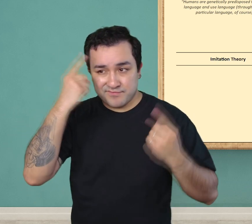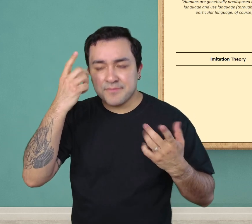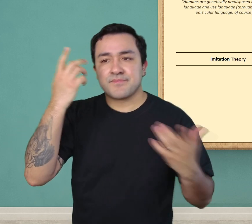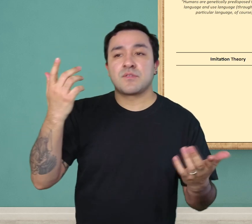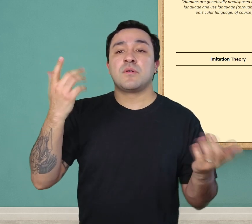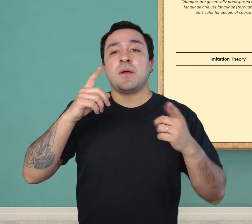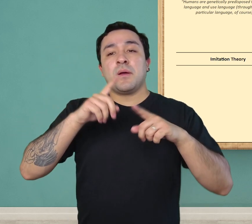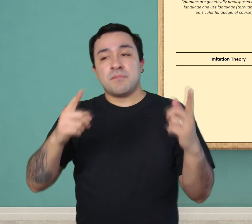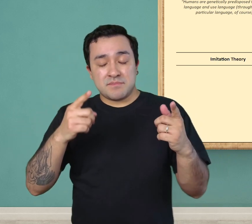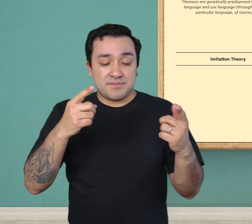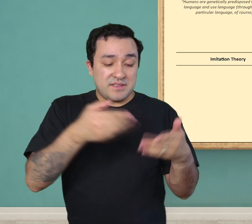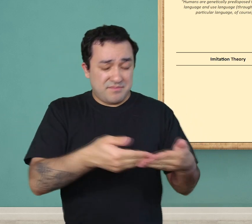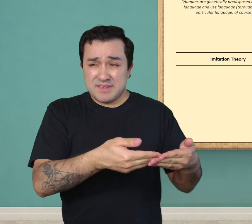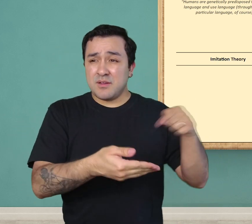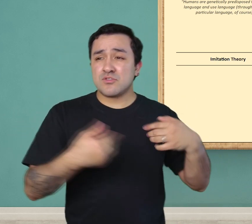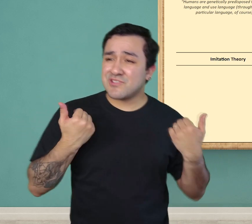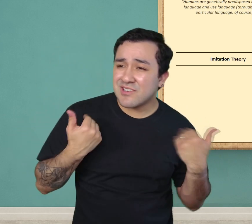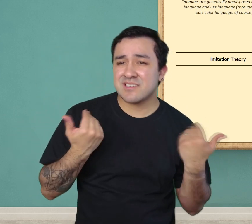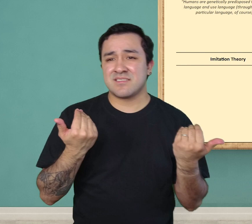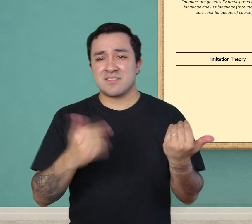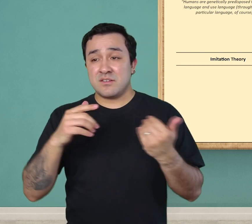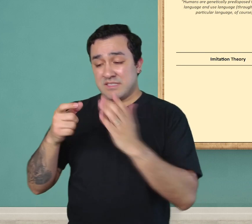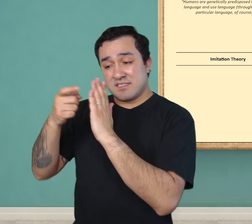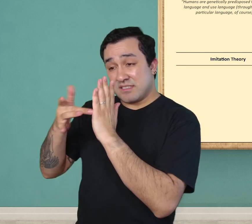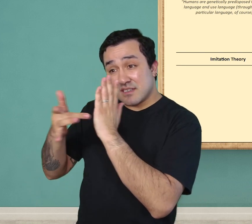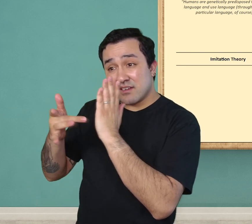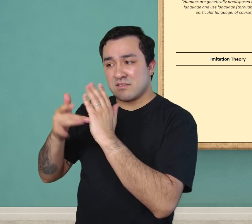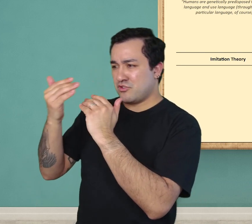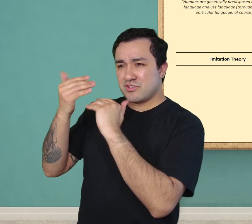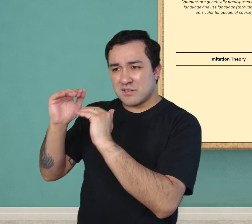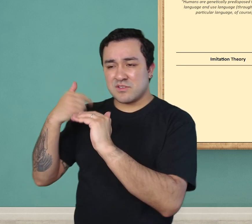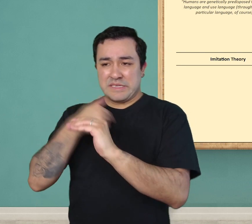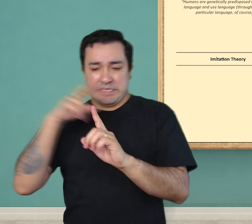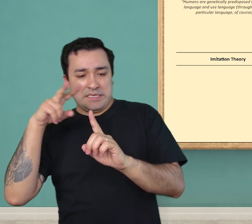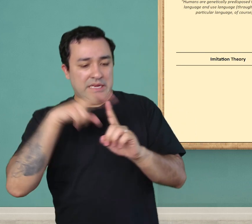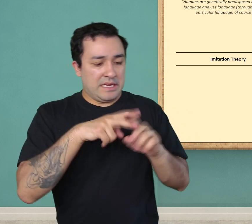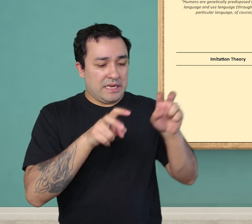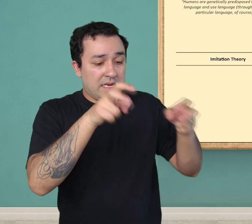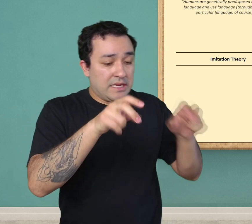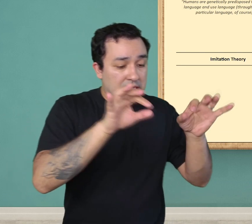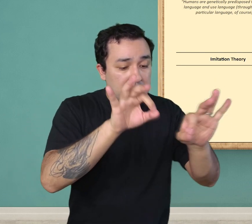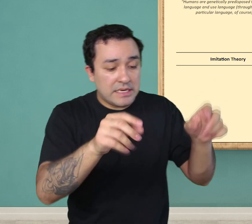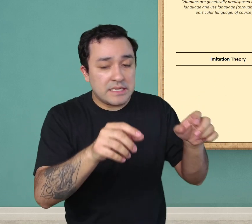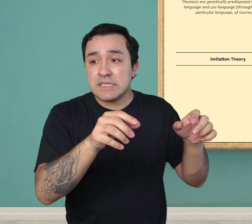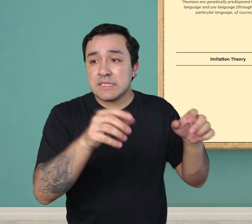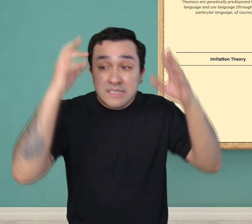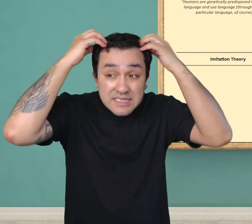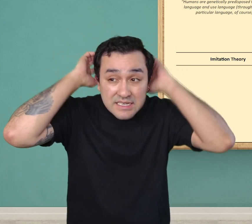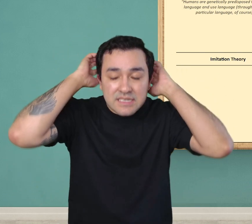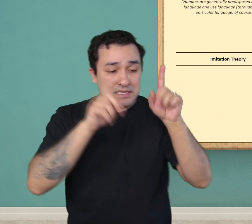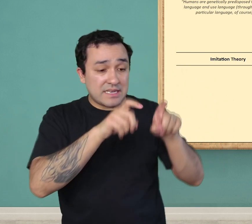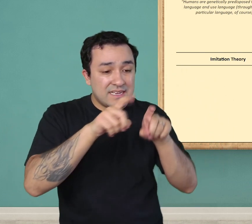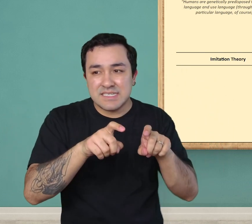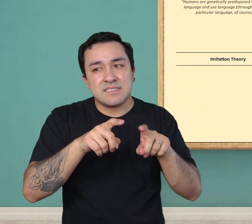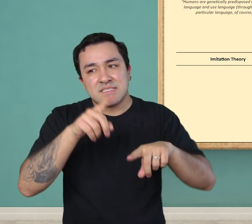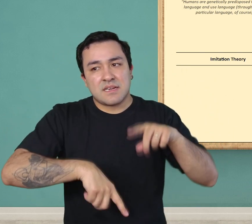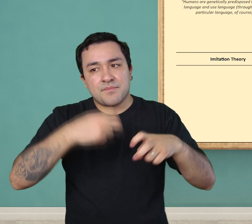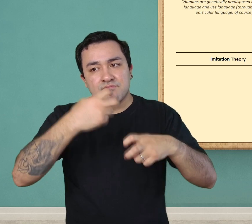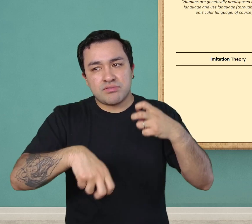So what do we know about language acquisition? There are a few different theories. However, because of the age of infants and